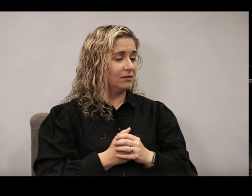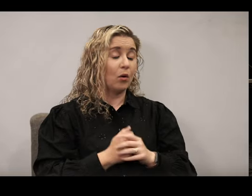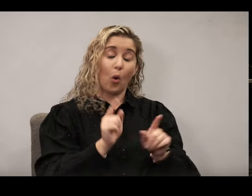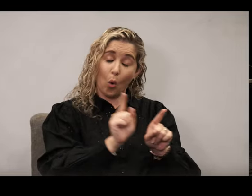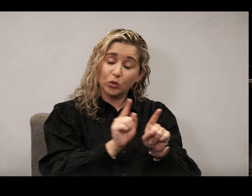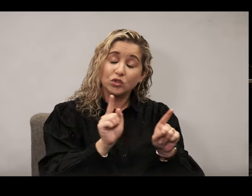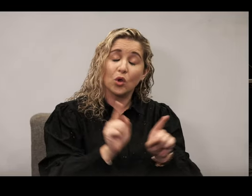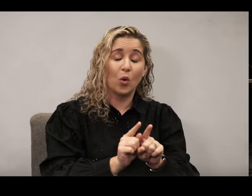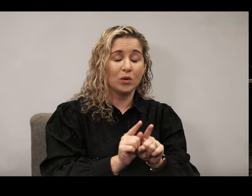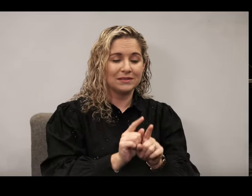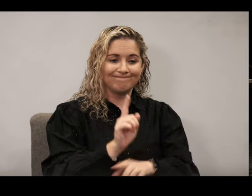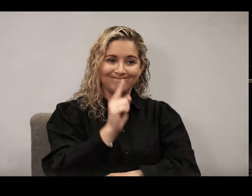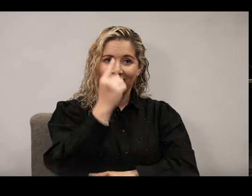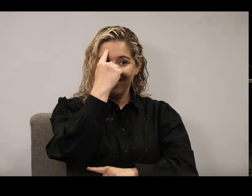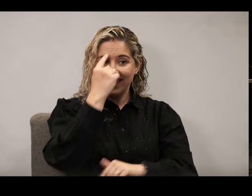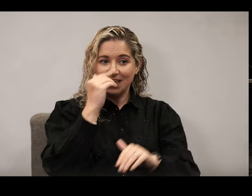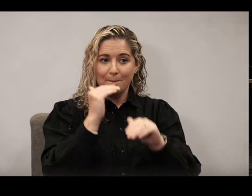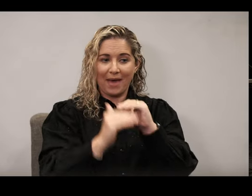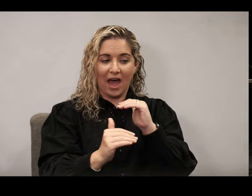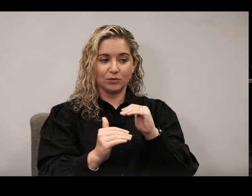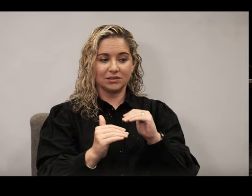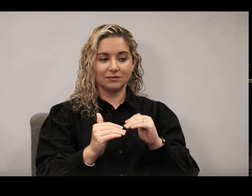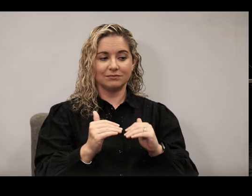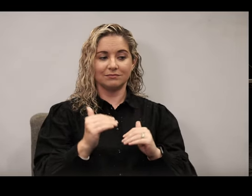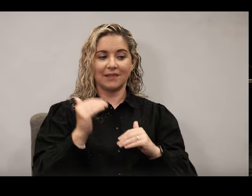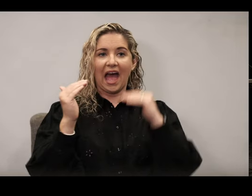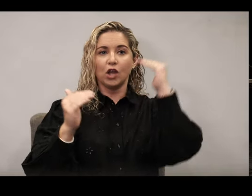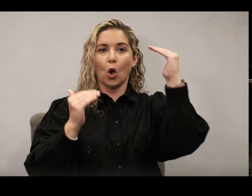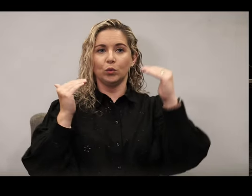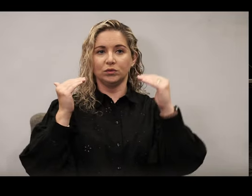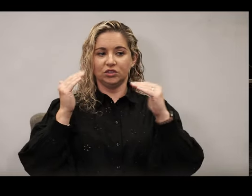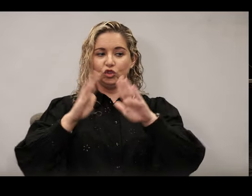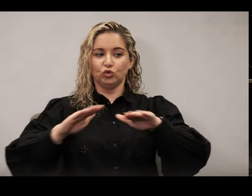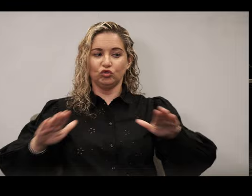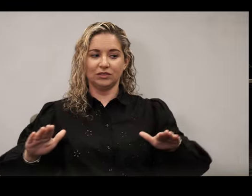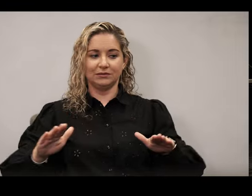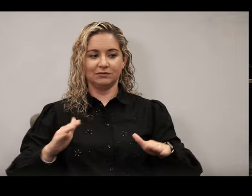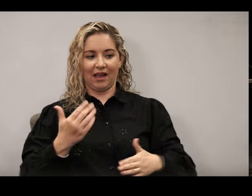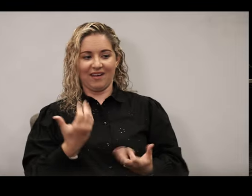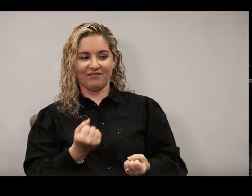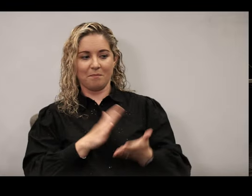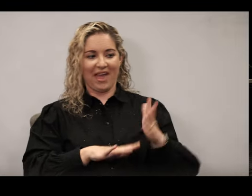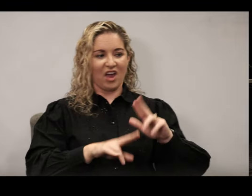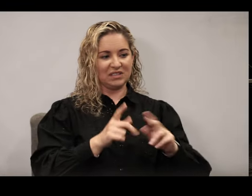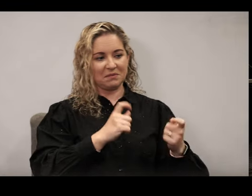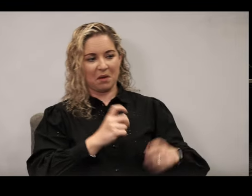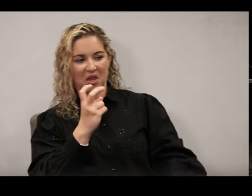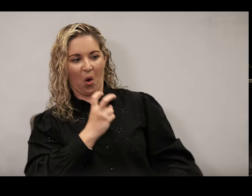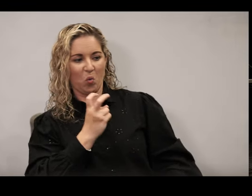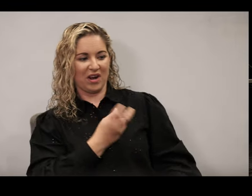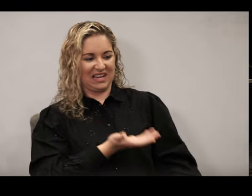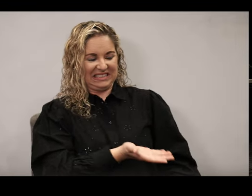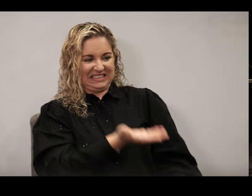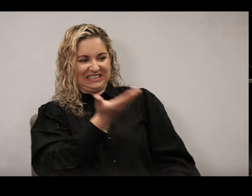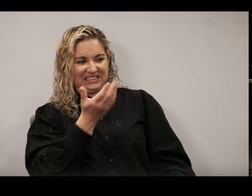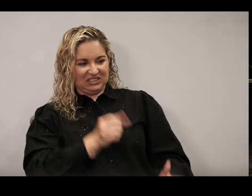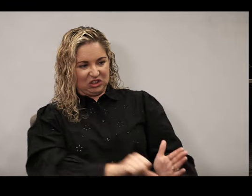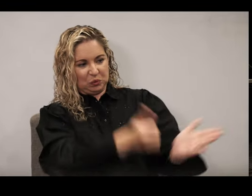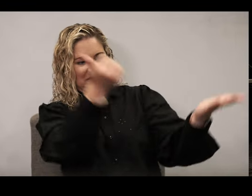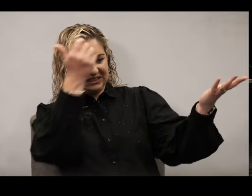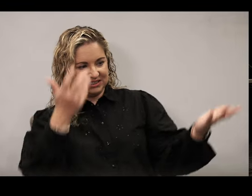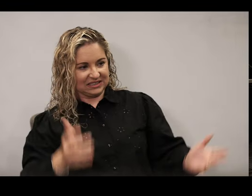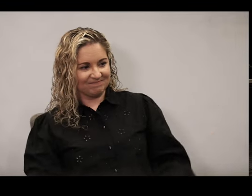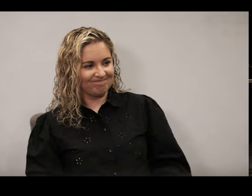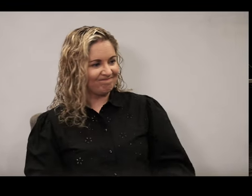is the subtle impact upon the adult children of sick and elderly parents. The euthanizing of your parents now becomes a subtle, unspoken